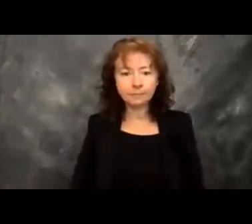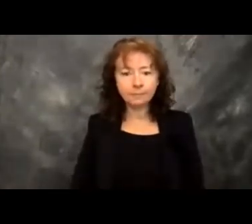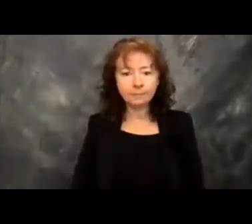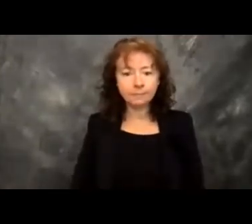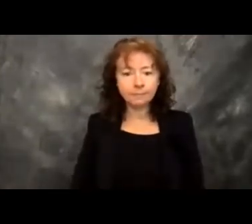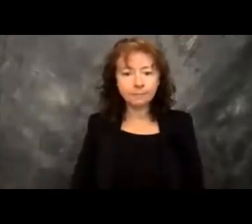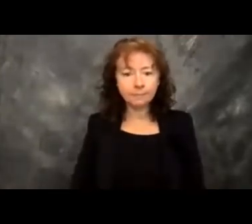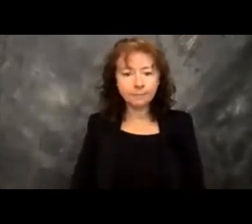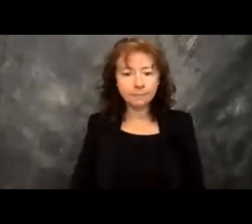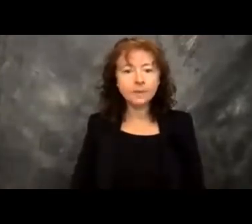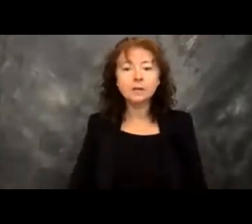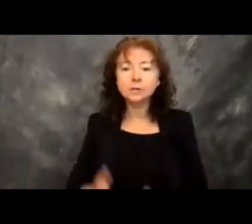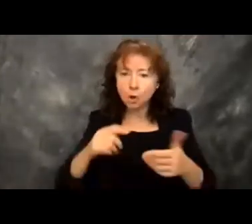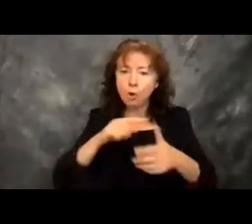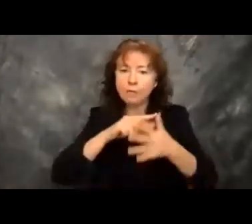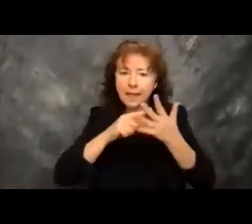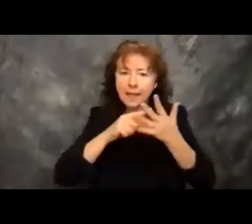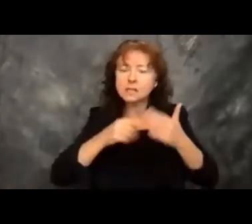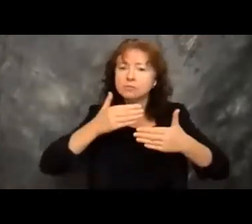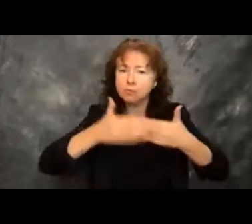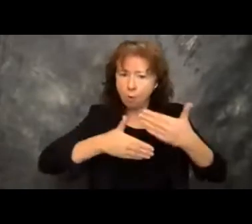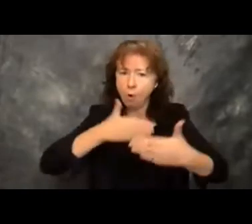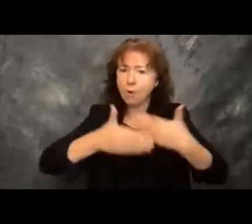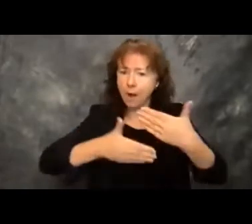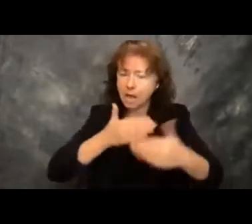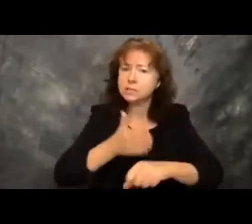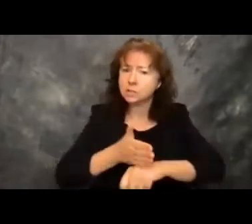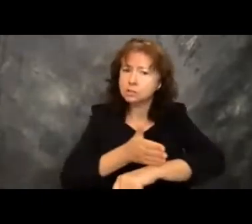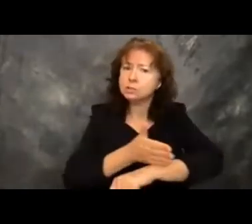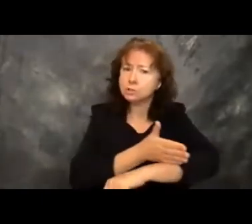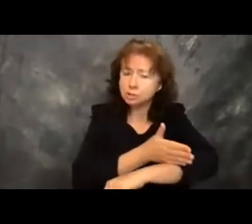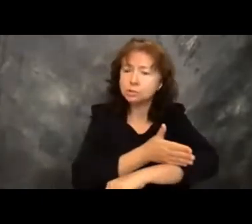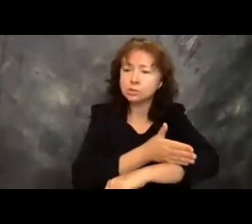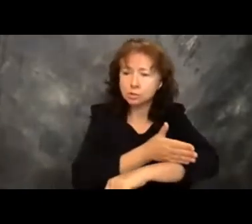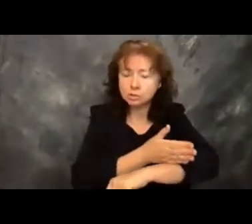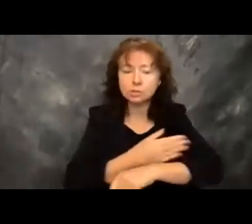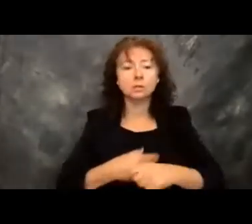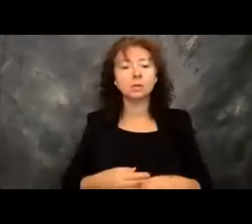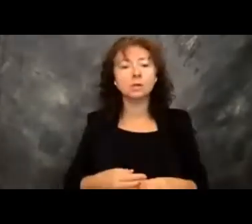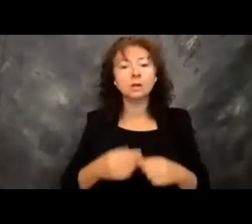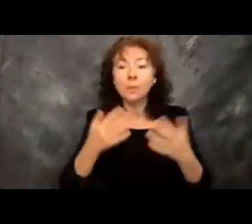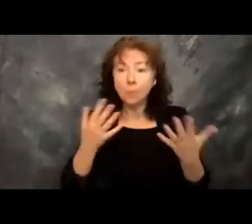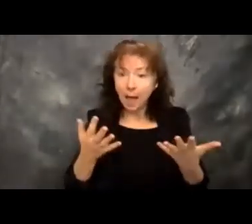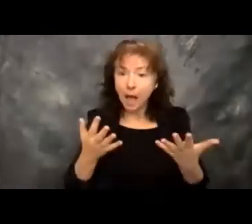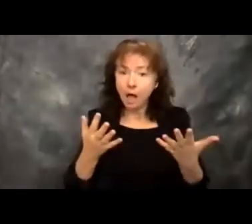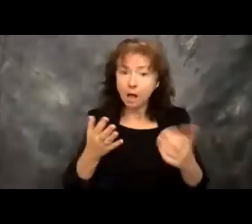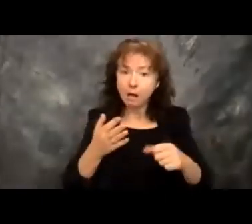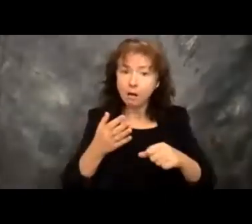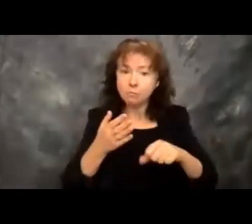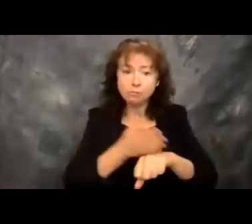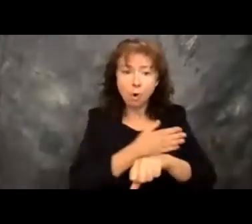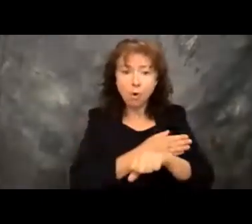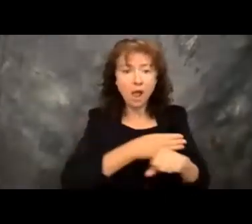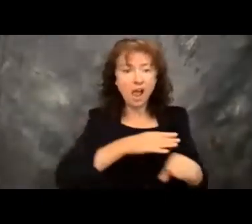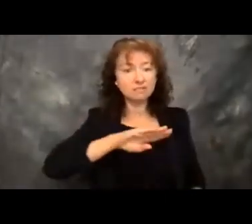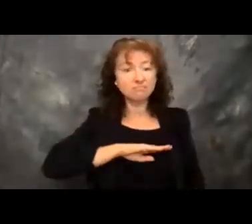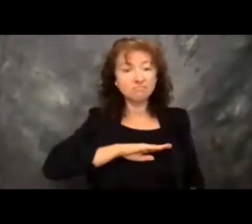progress in this area. However, rather than we have this progress, we have several